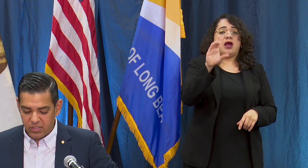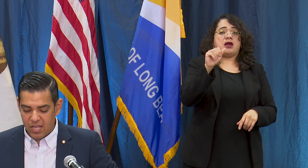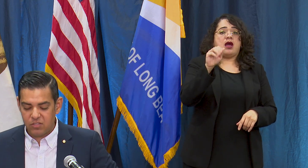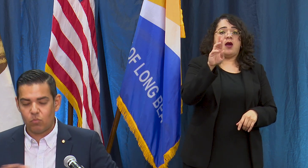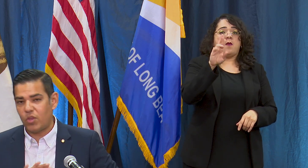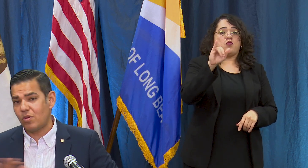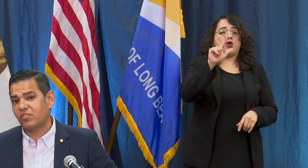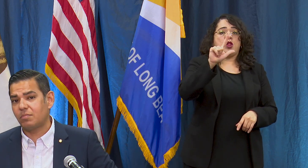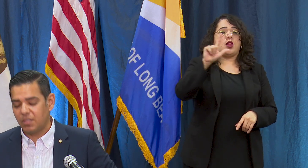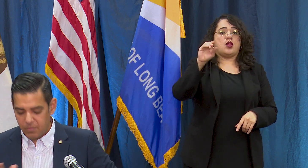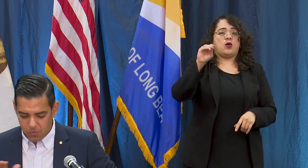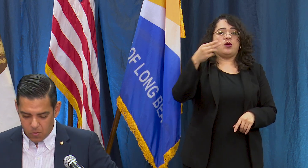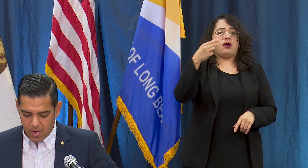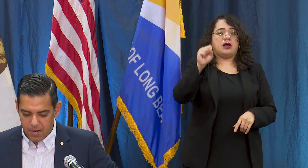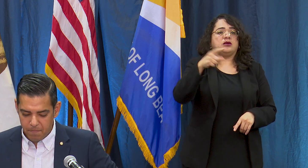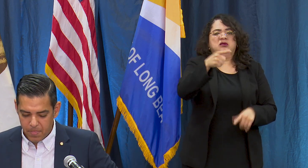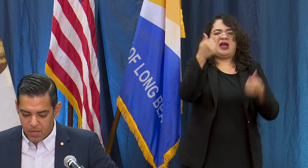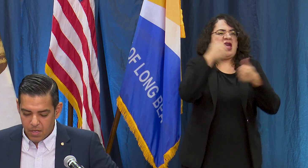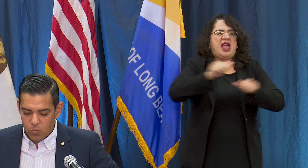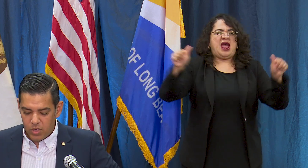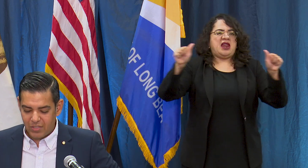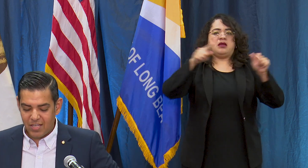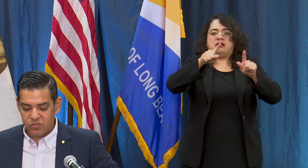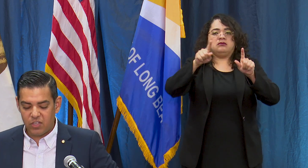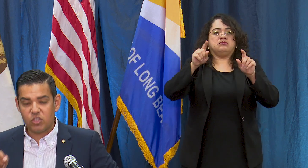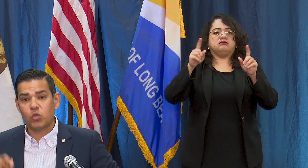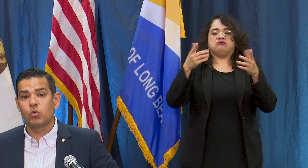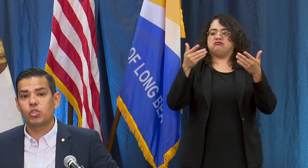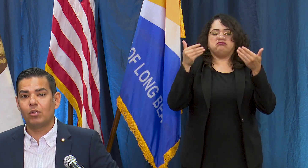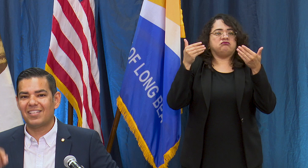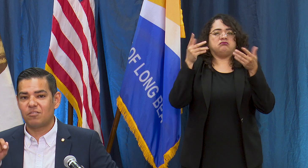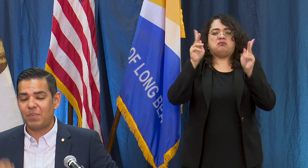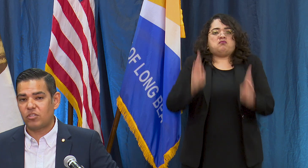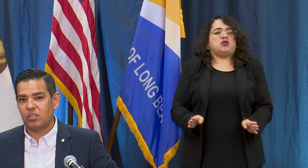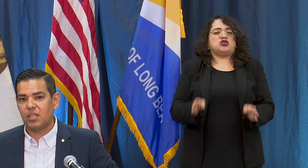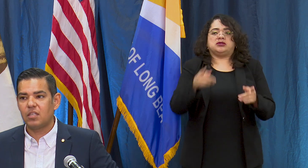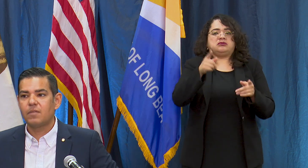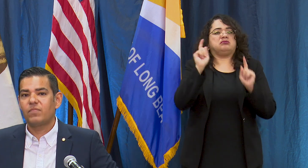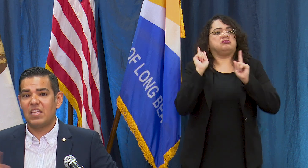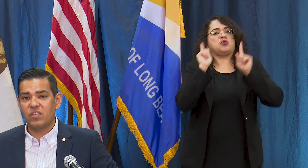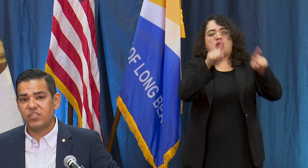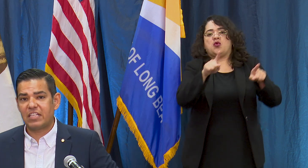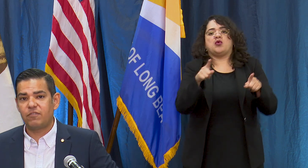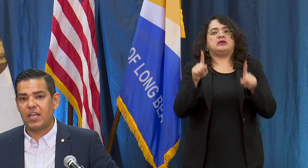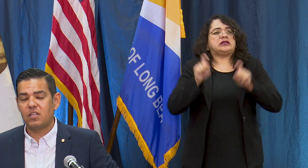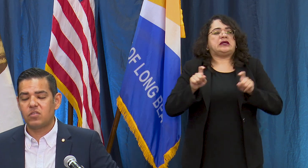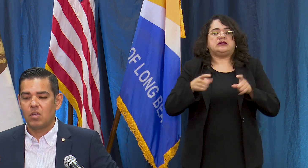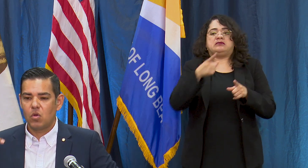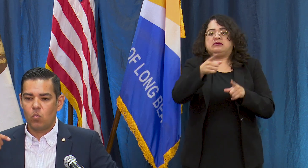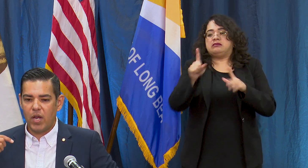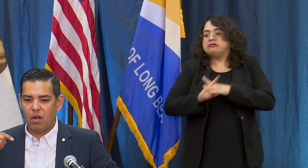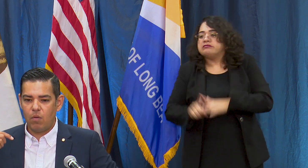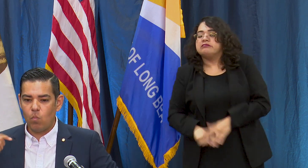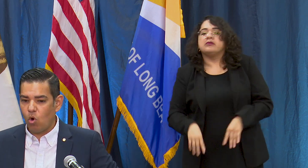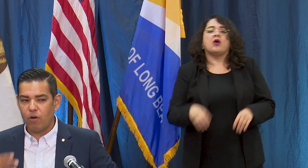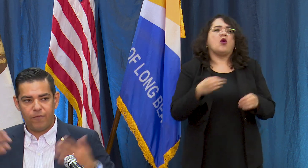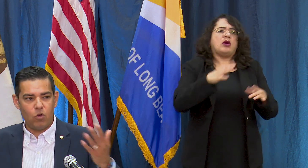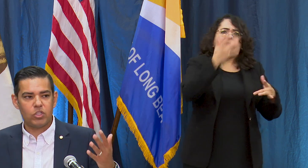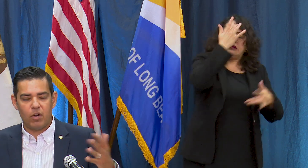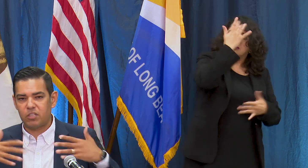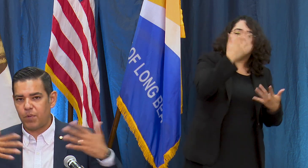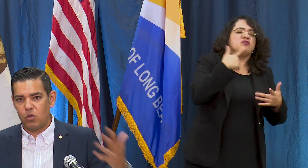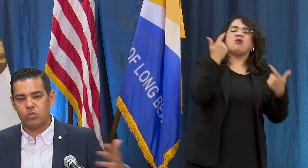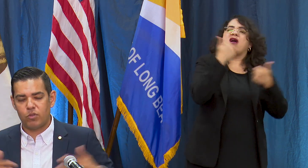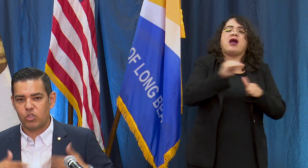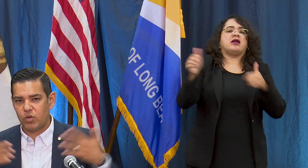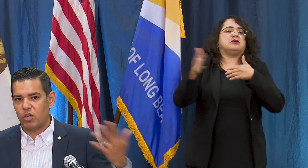that wants to test, whether you have symptoms or not. We know that testing is crucial, especially in this next phase where more folks